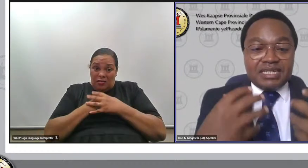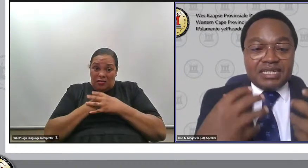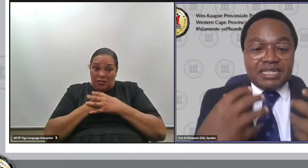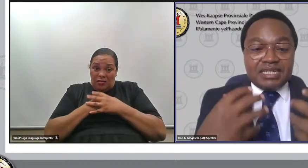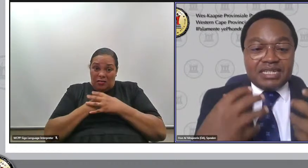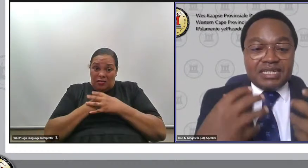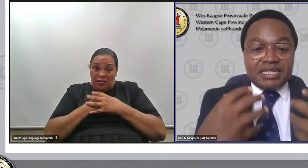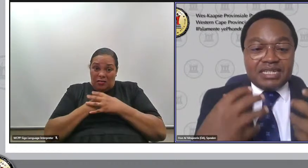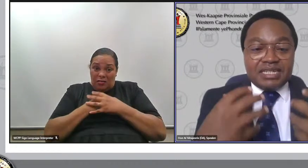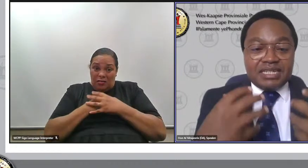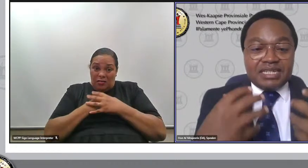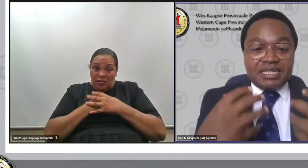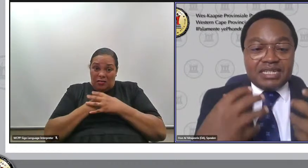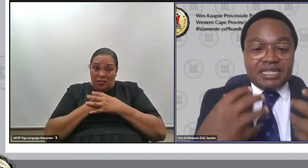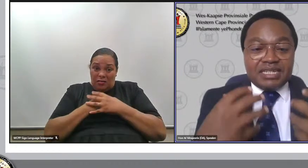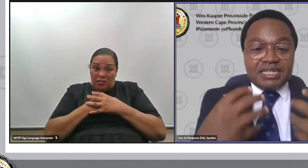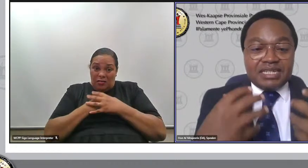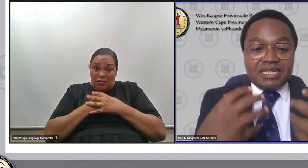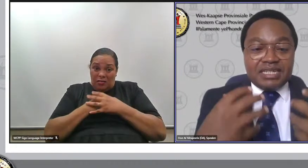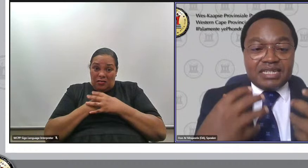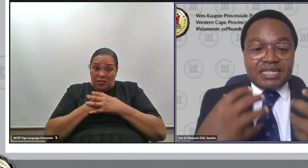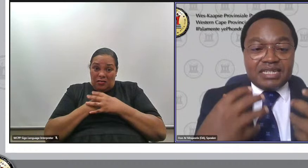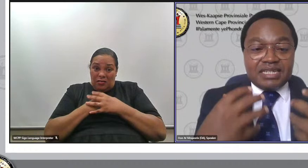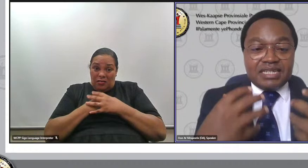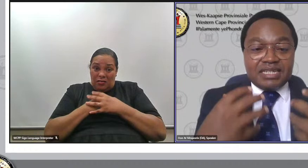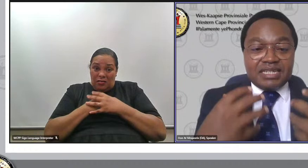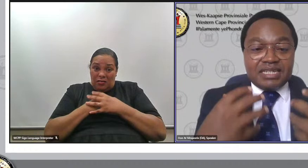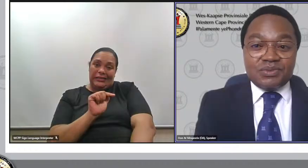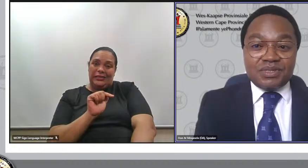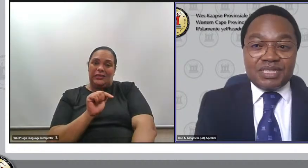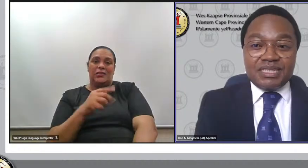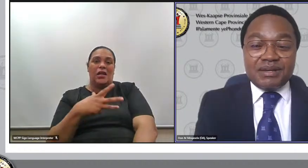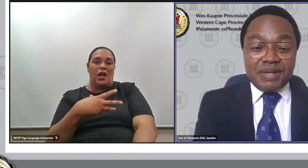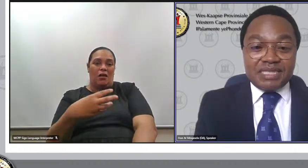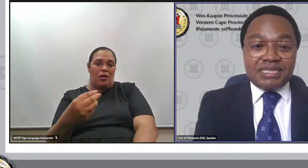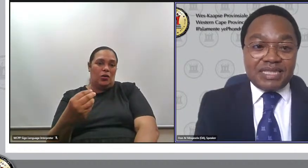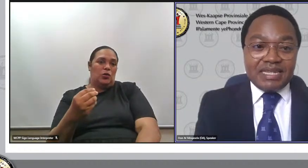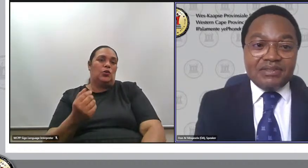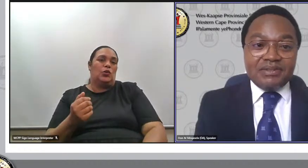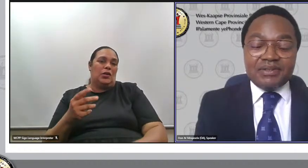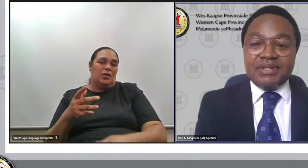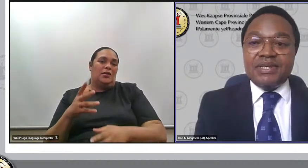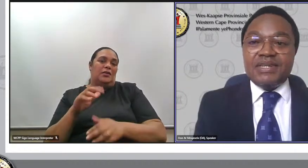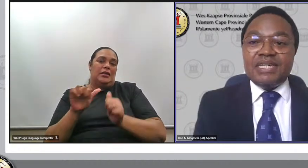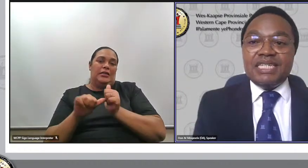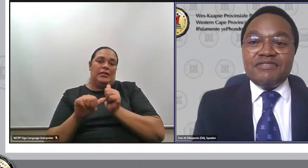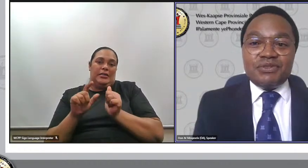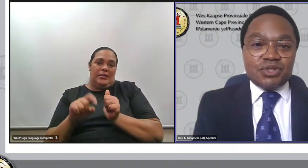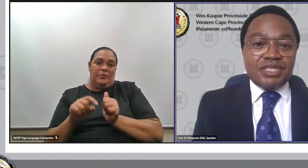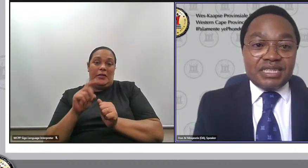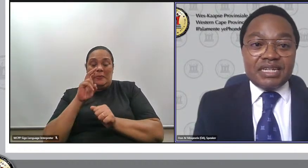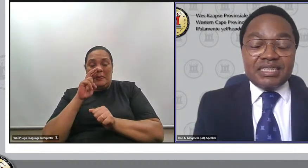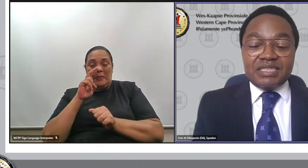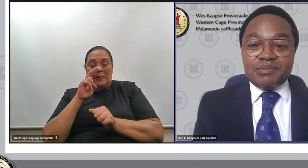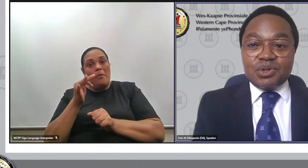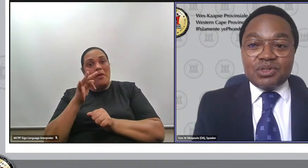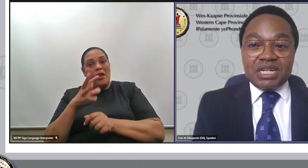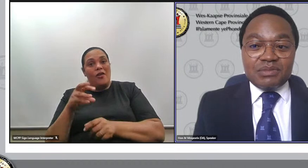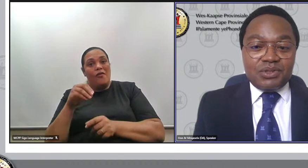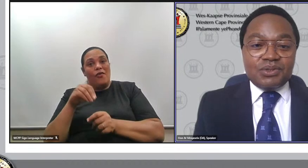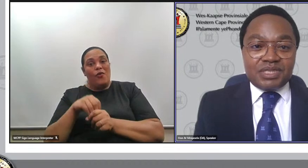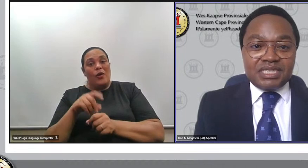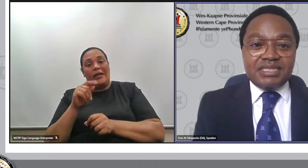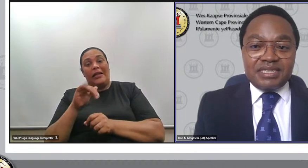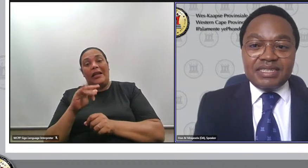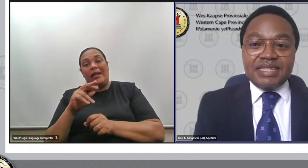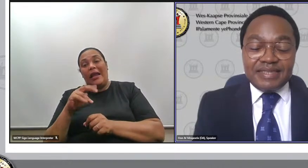mandate that the public outreach, public education and outreach is seized with. And I must tell you, if you join the tetanati